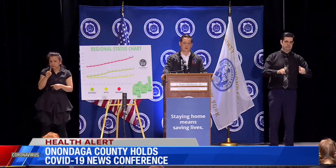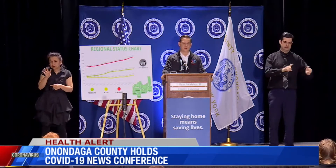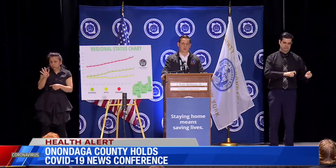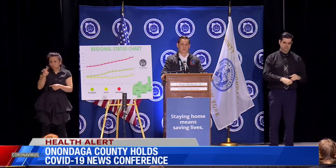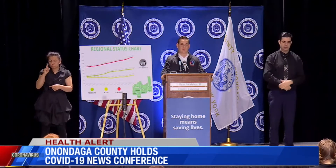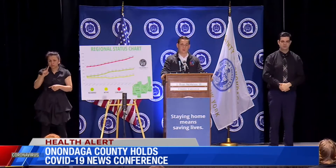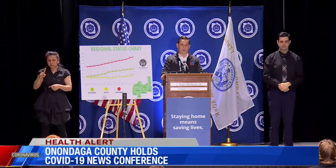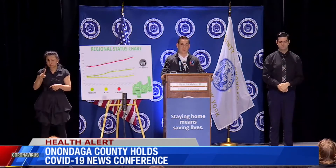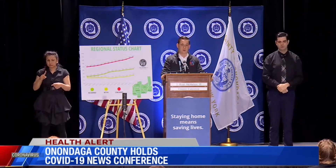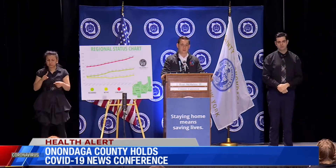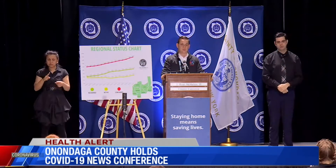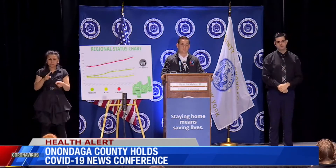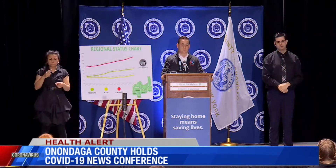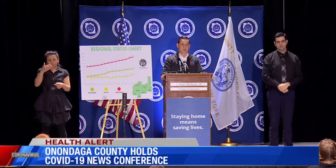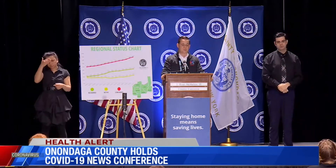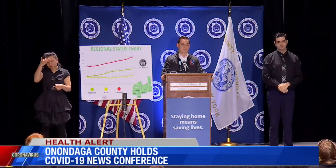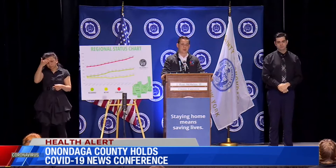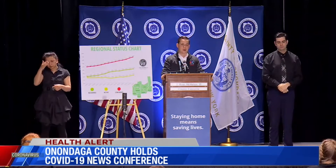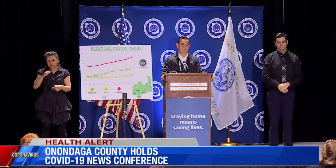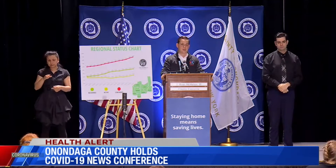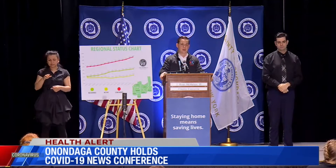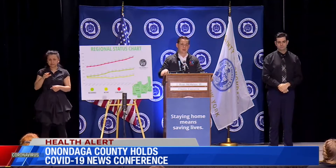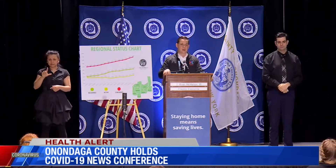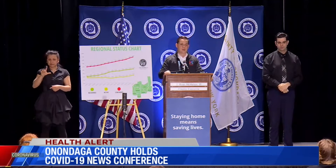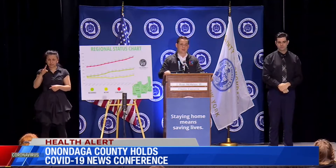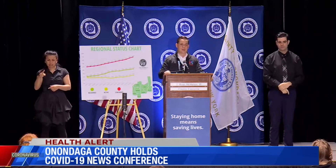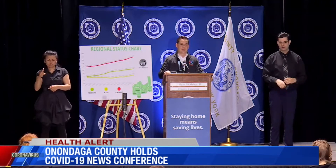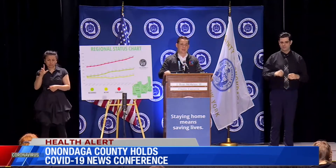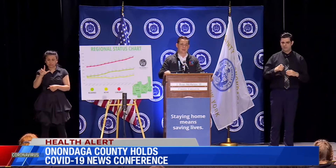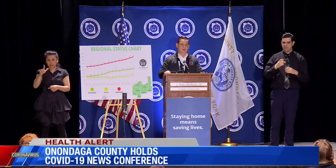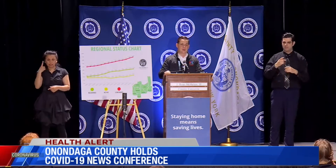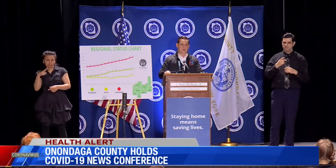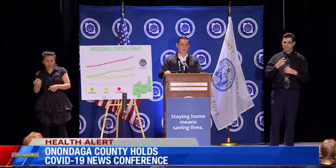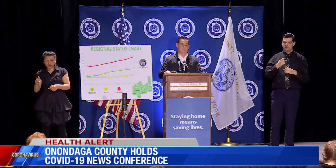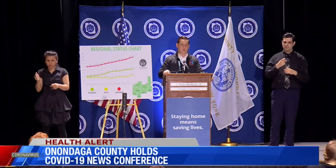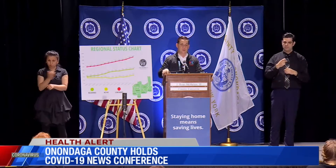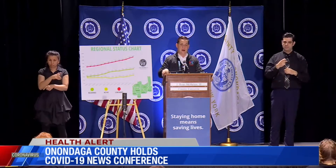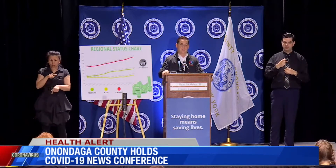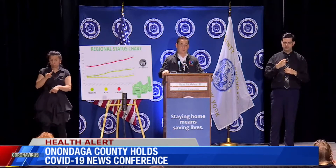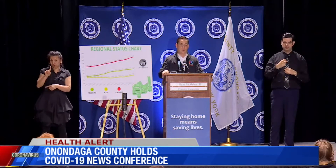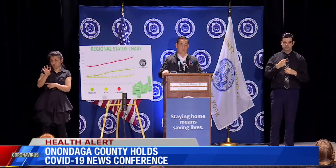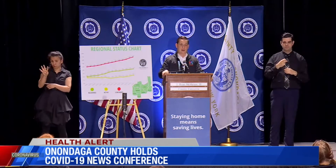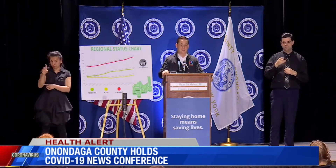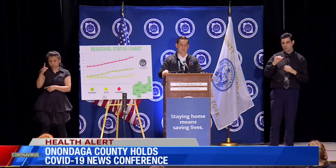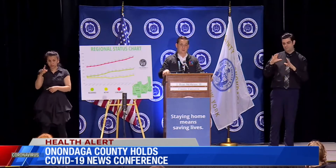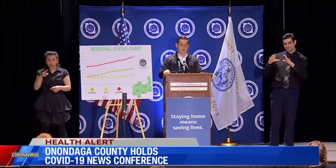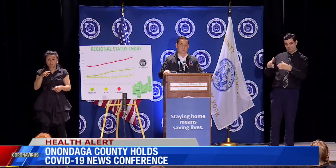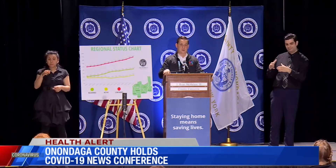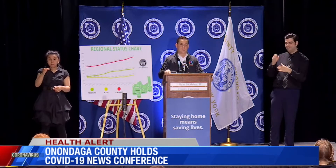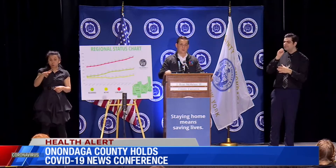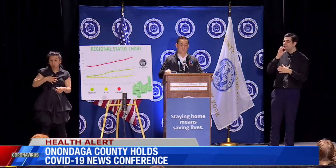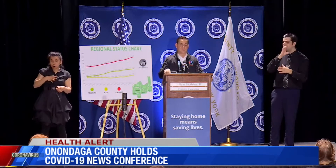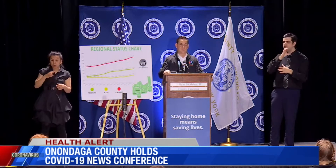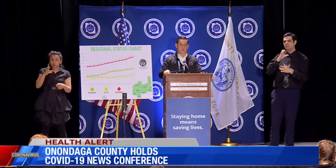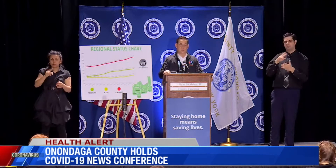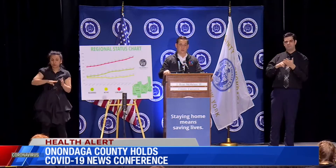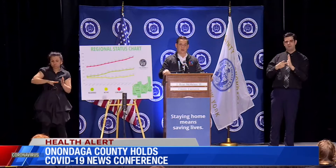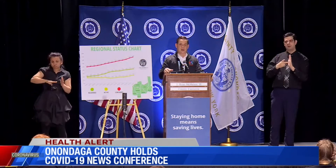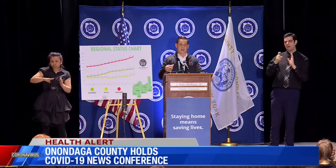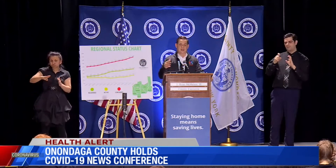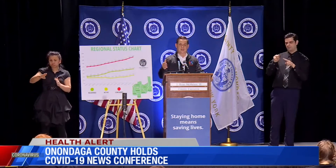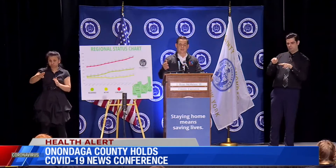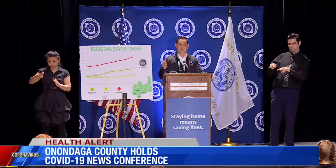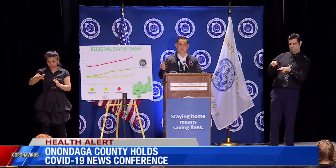more conservative for recoveries? Is because they can respond from COVID-19, but their immune system is